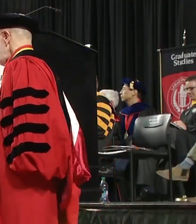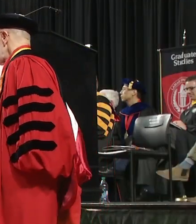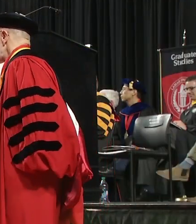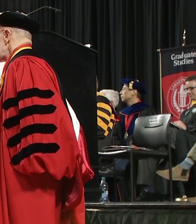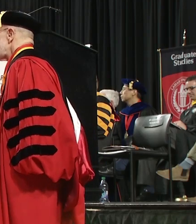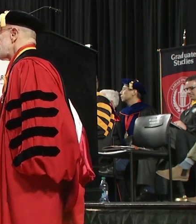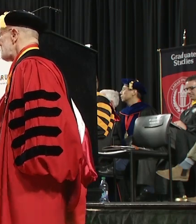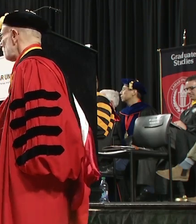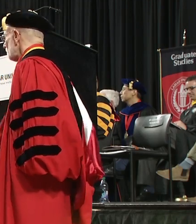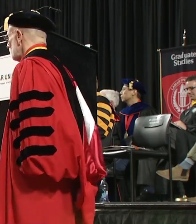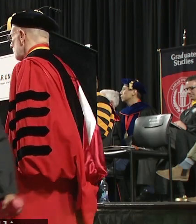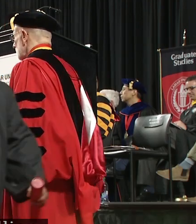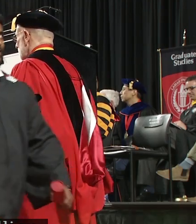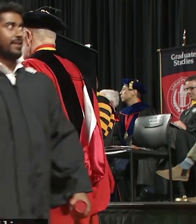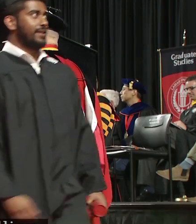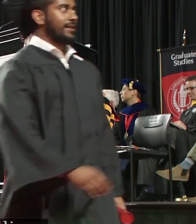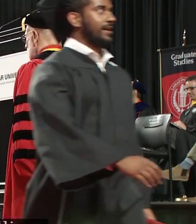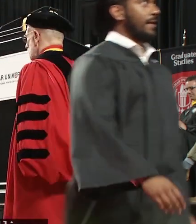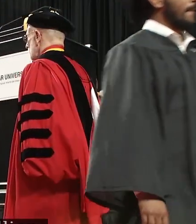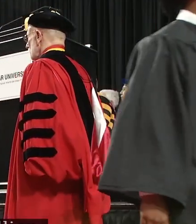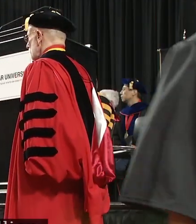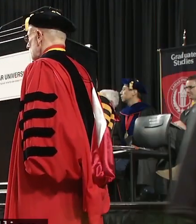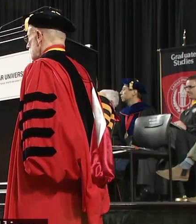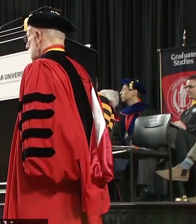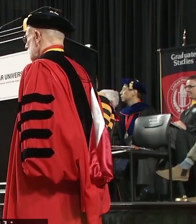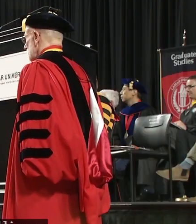Monica Rose James.